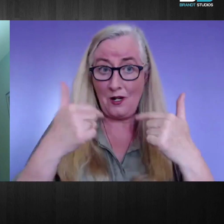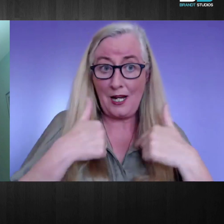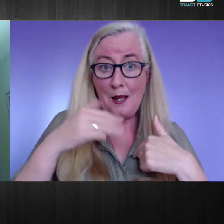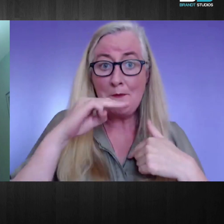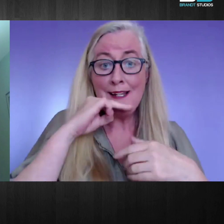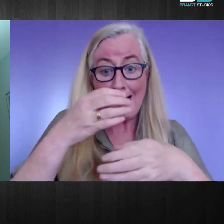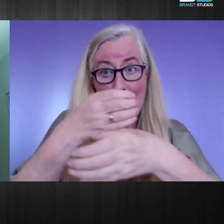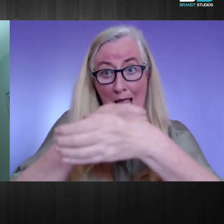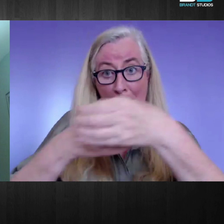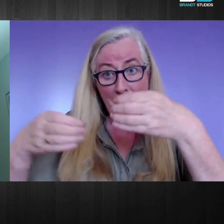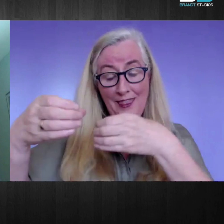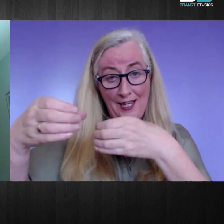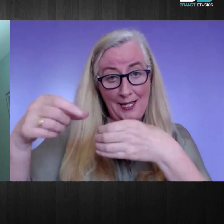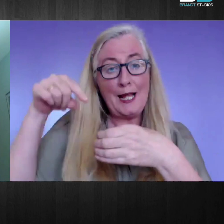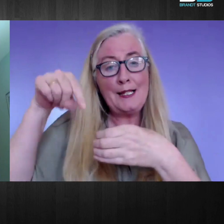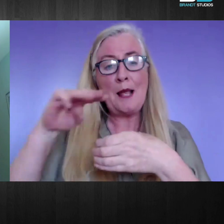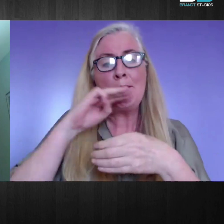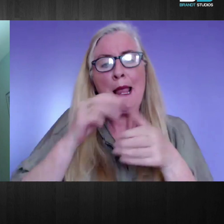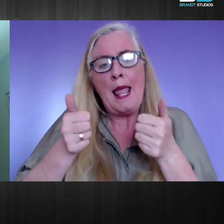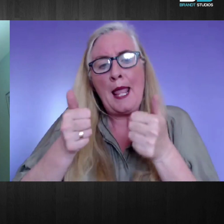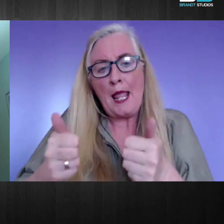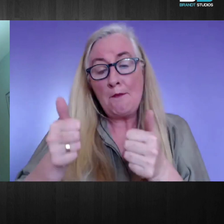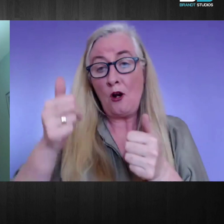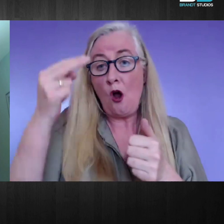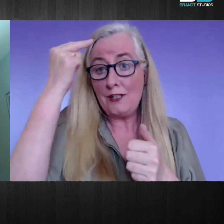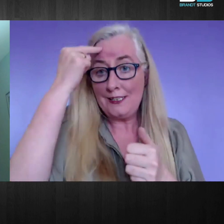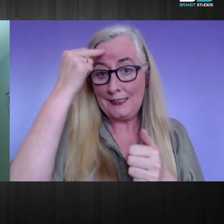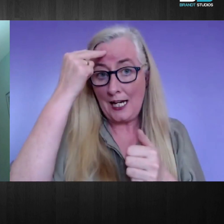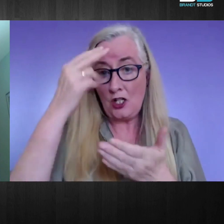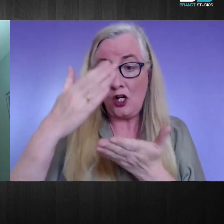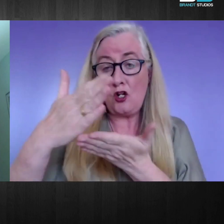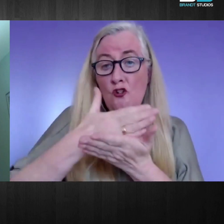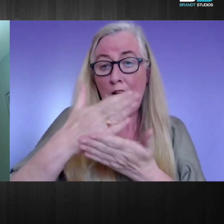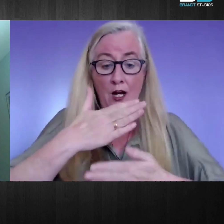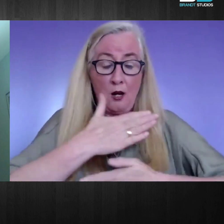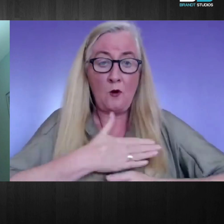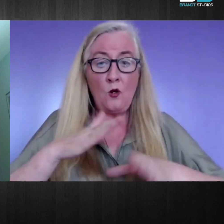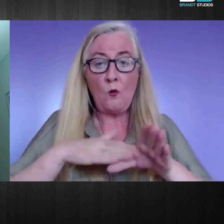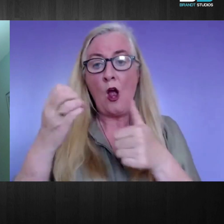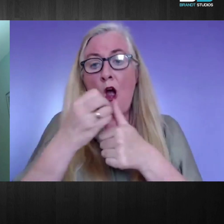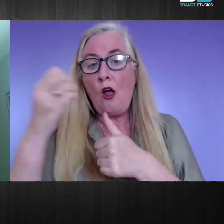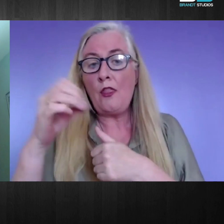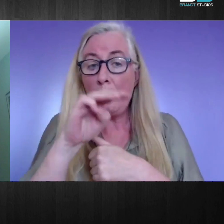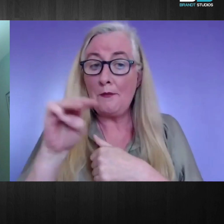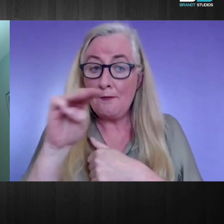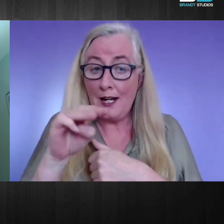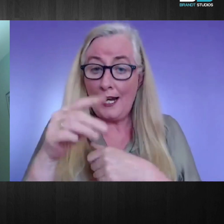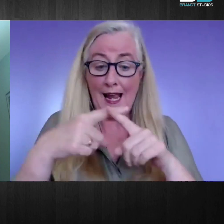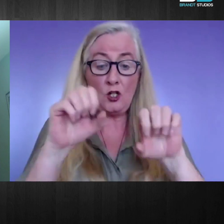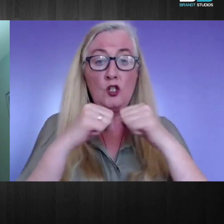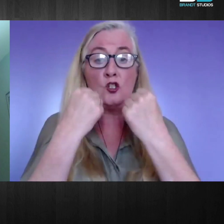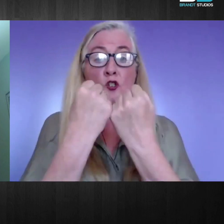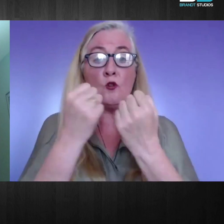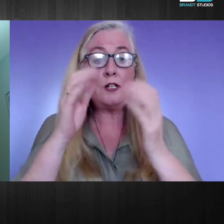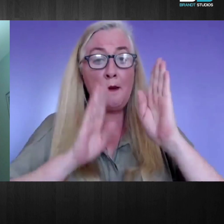understand and share the emotions of another person. And also then pro-social behaviour is closely linked to that, which is about